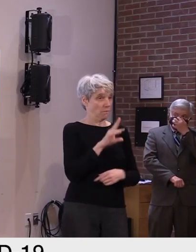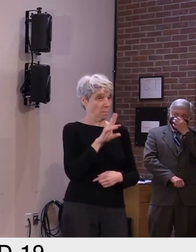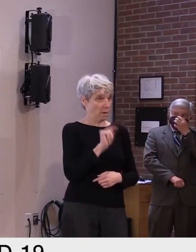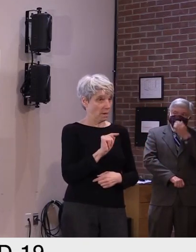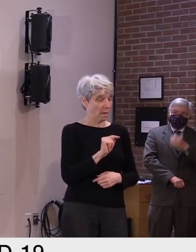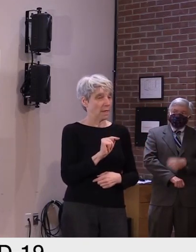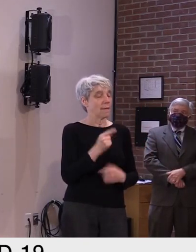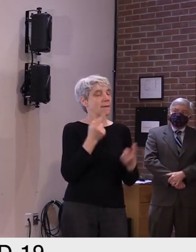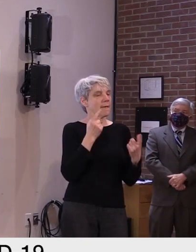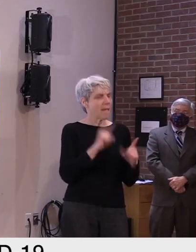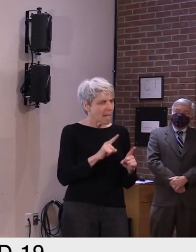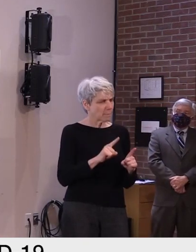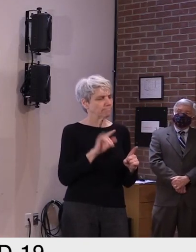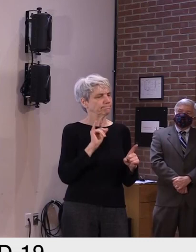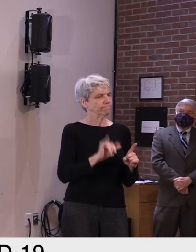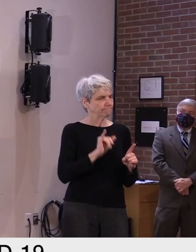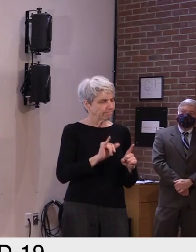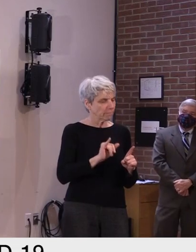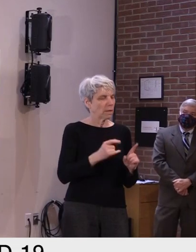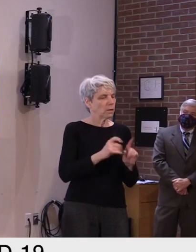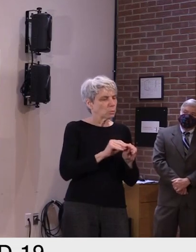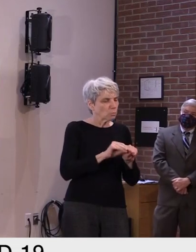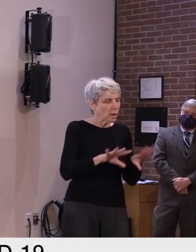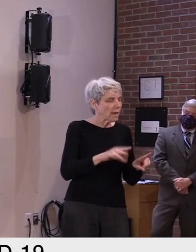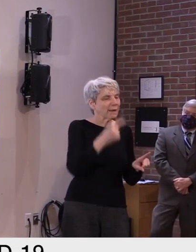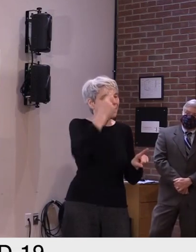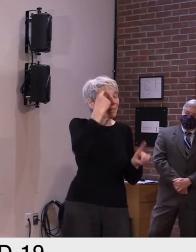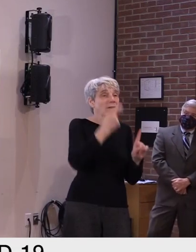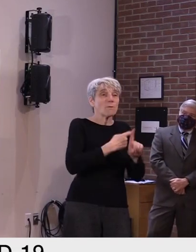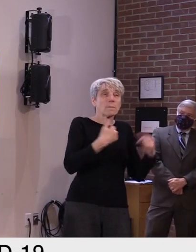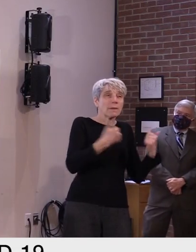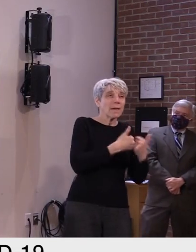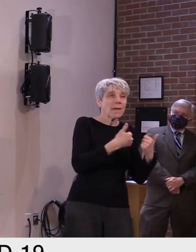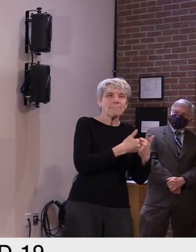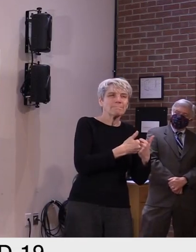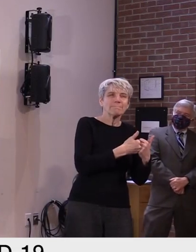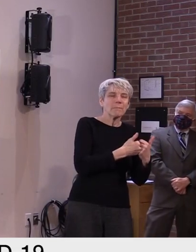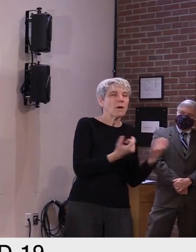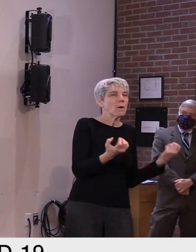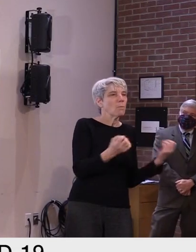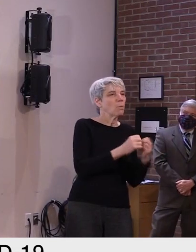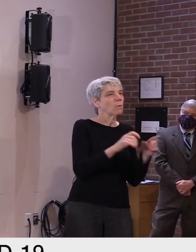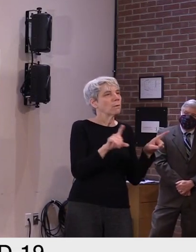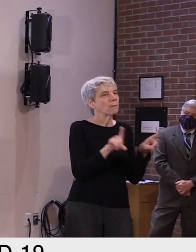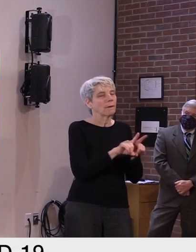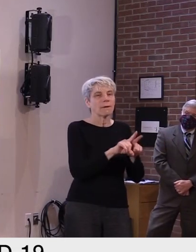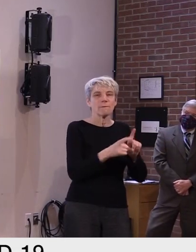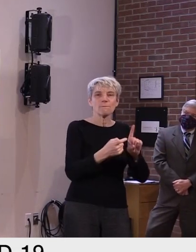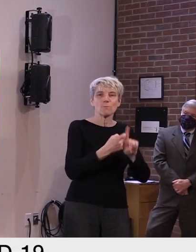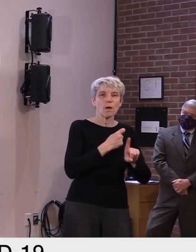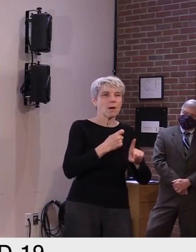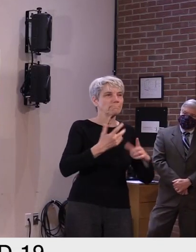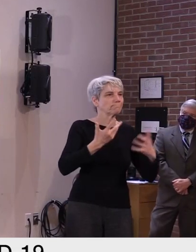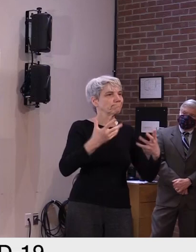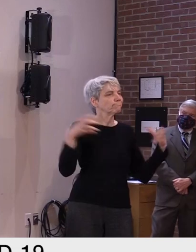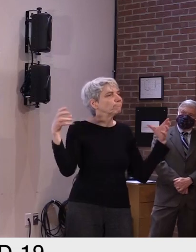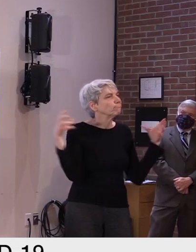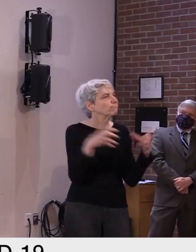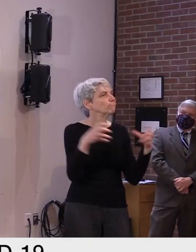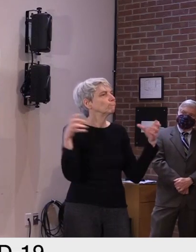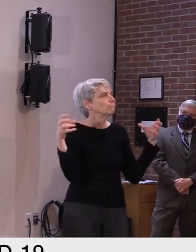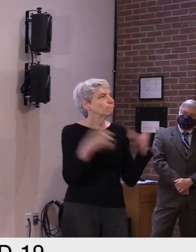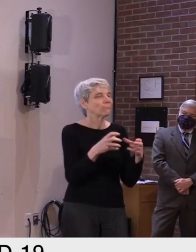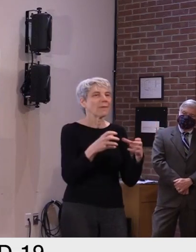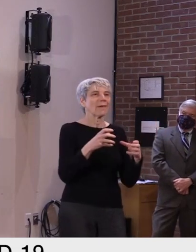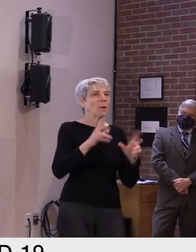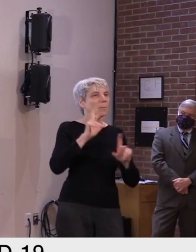likely due to the kinds of activities teens may do together that don't always occur on the ice. They occur